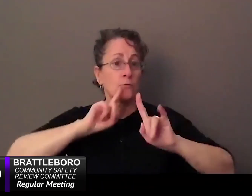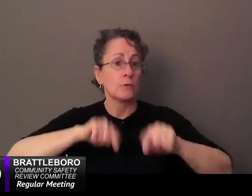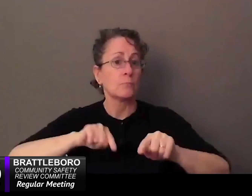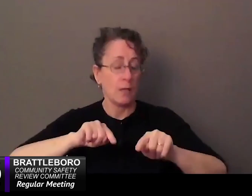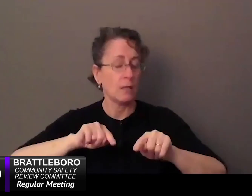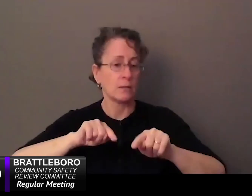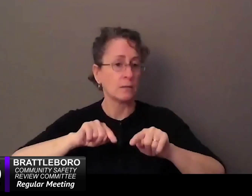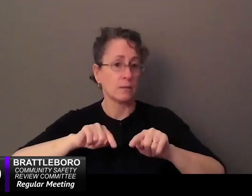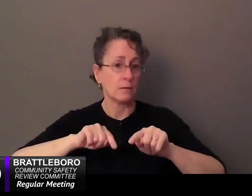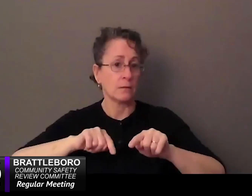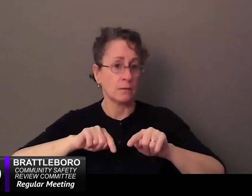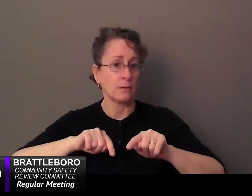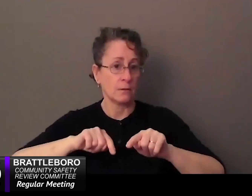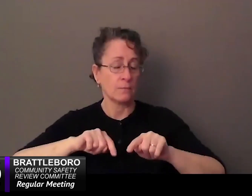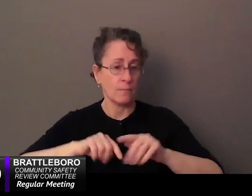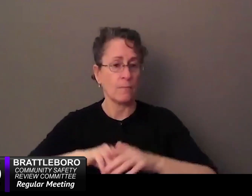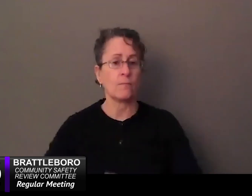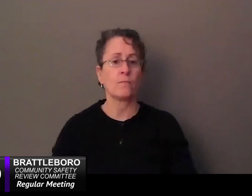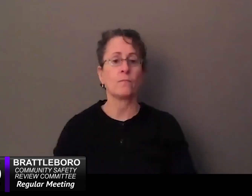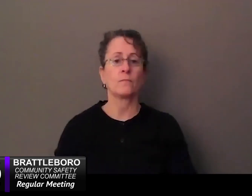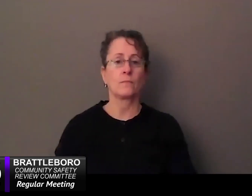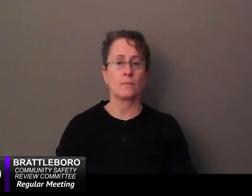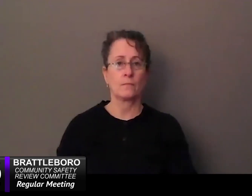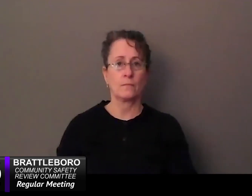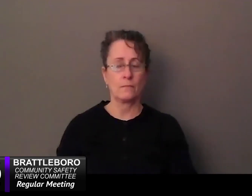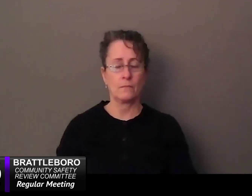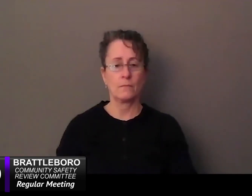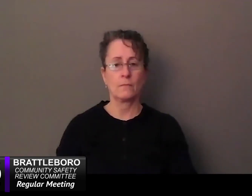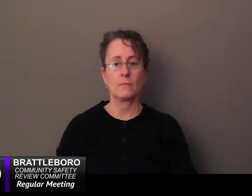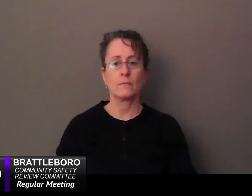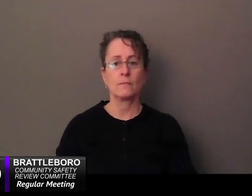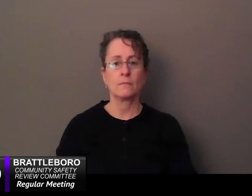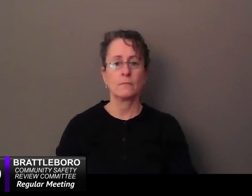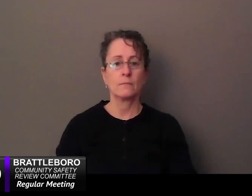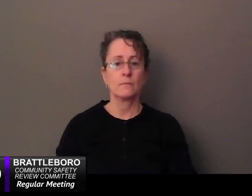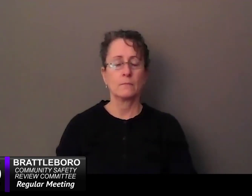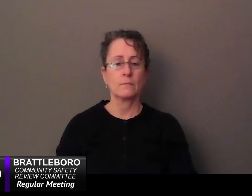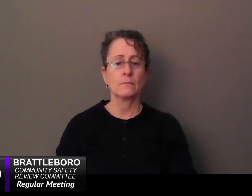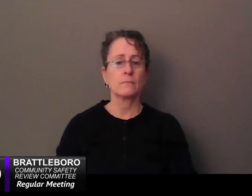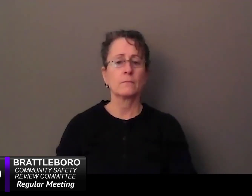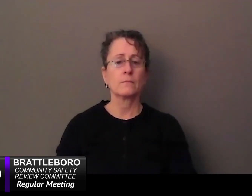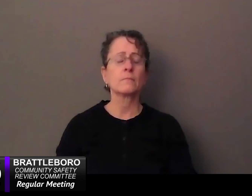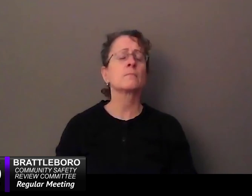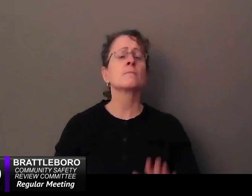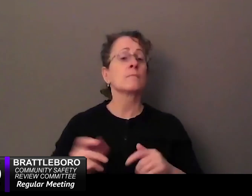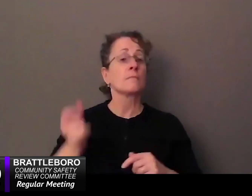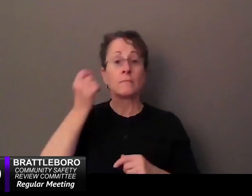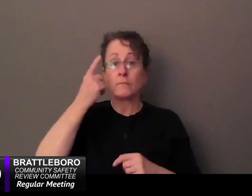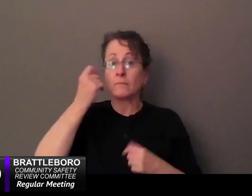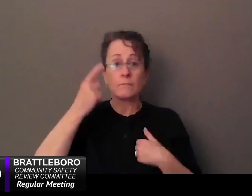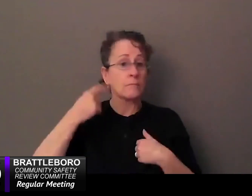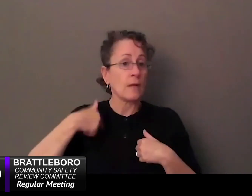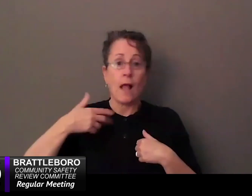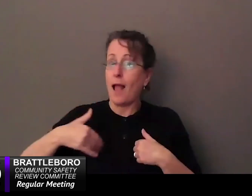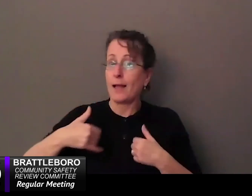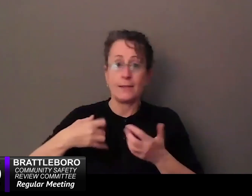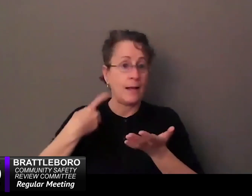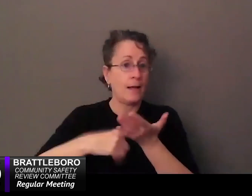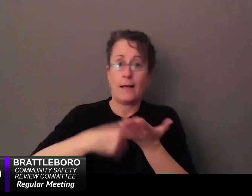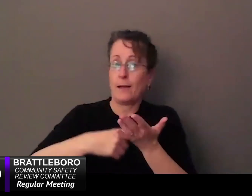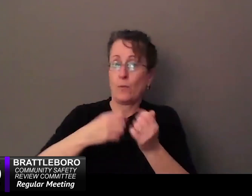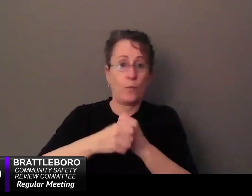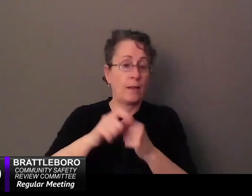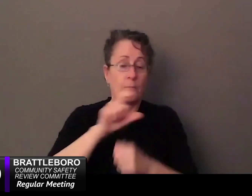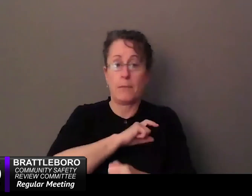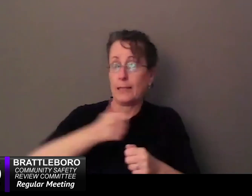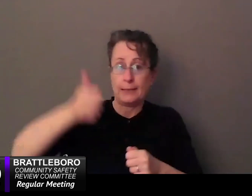That will also include in our proposal, our plan, this has not yet been discussed with the police chief, but will.